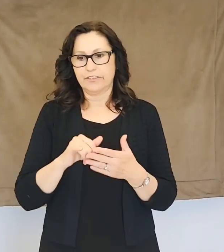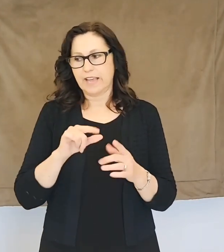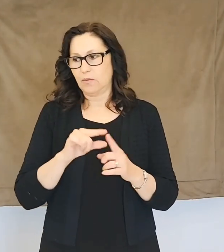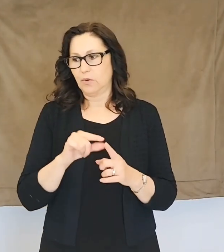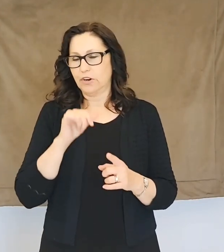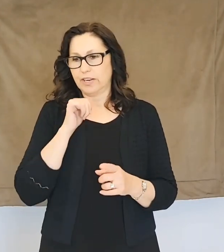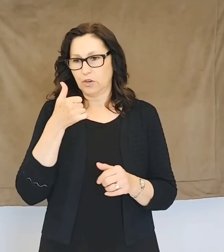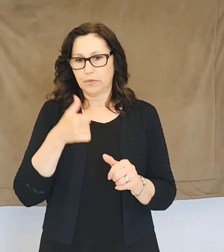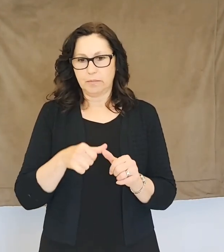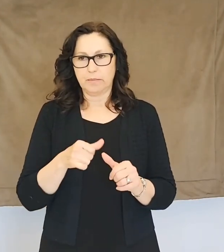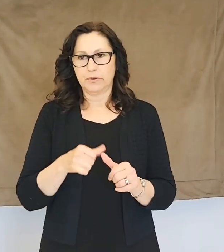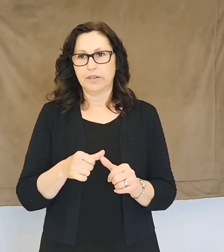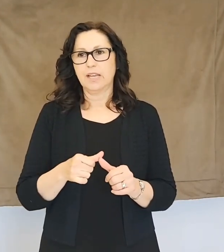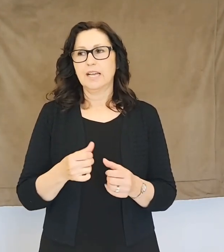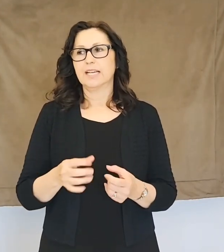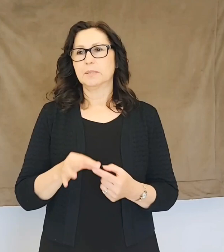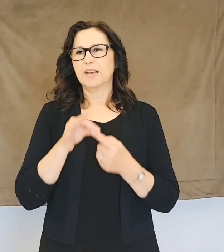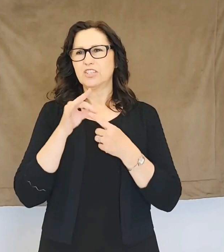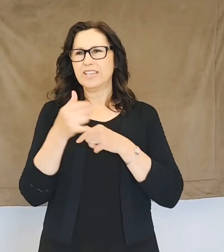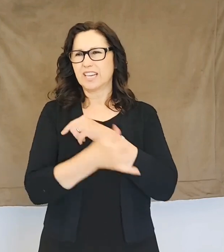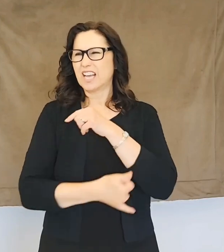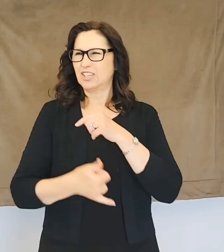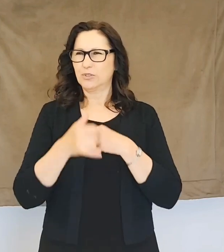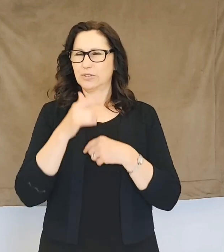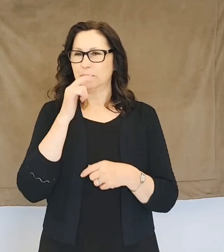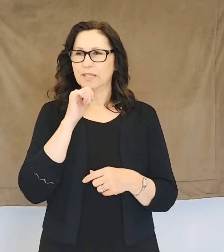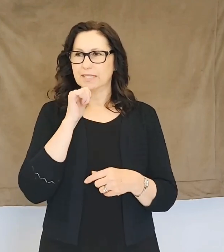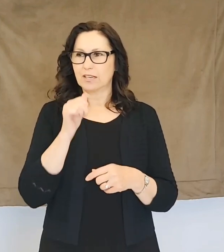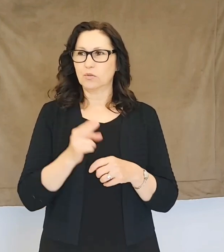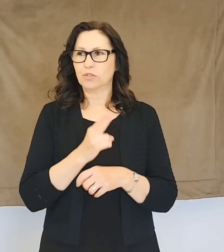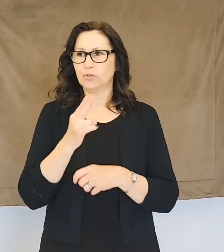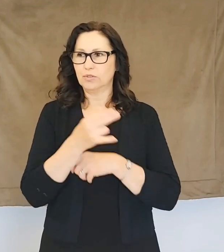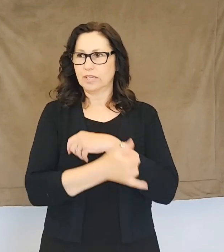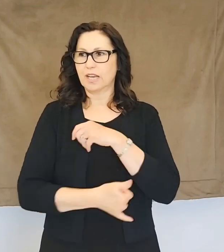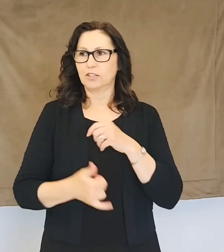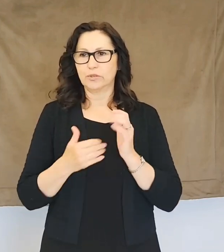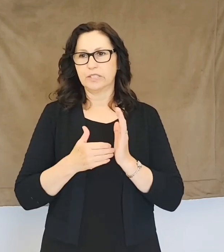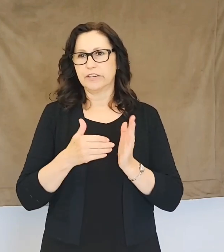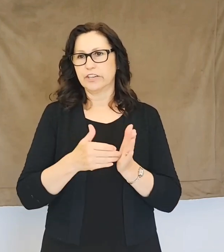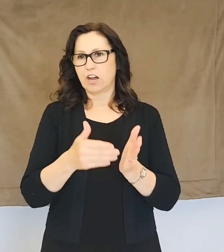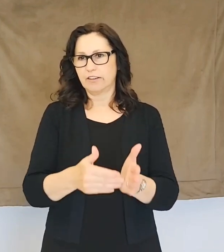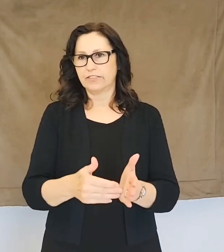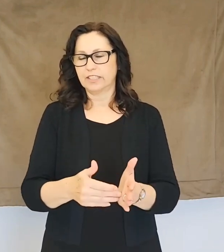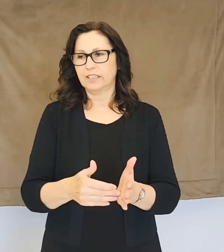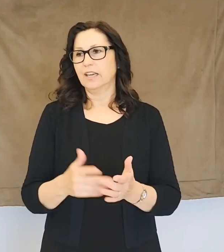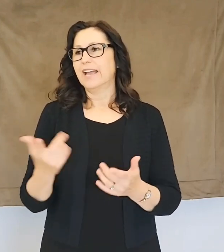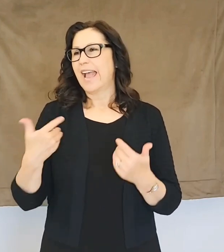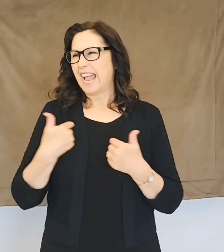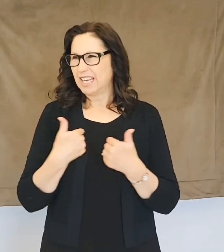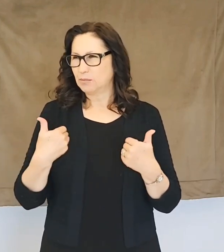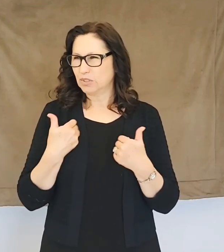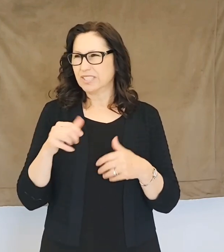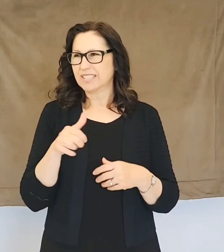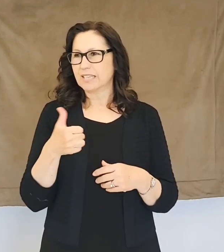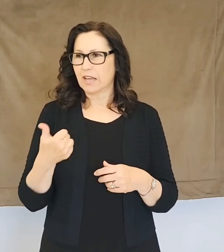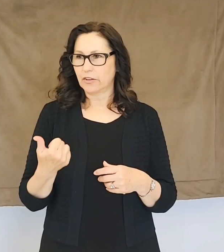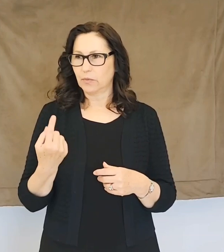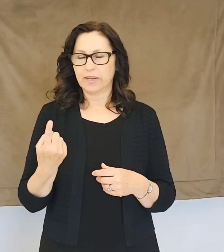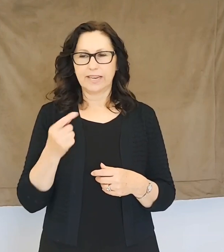for that word. I don't remember it, especially the countries, because I don't use the countries very often. Animals is another one.